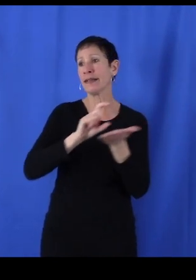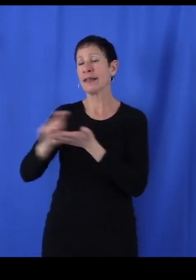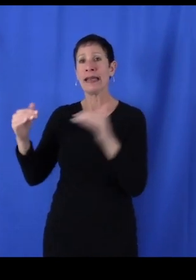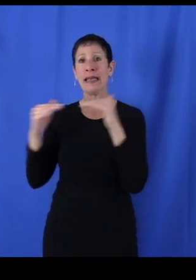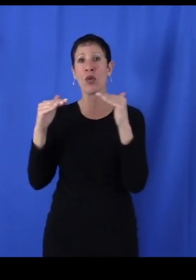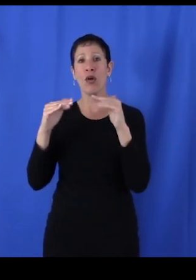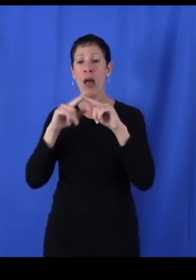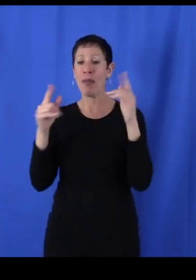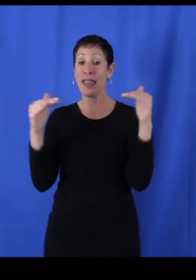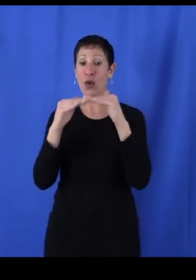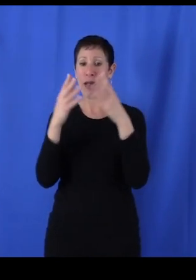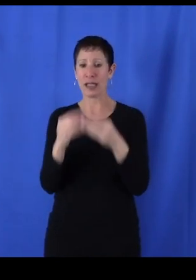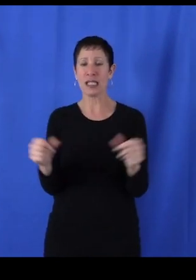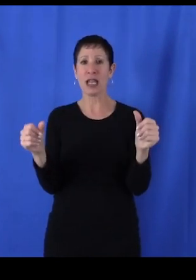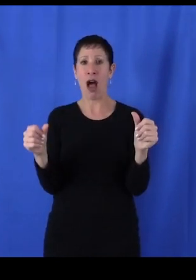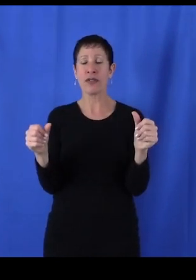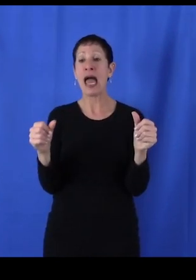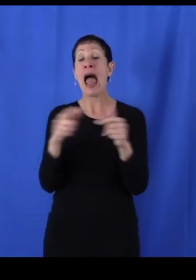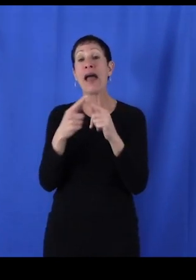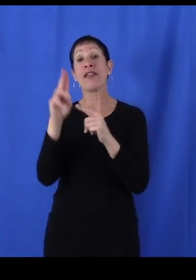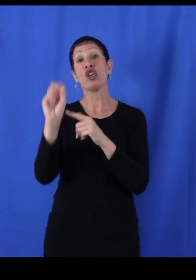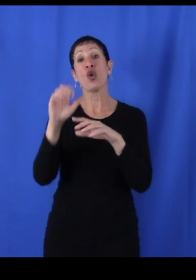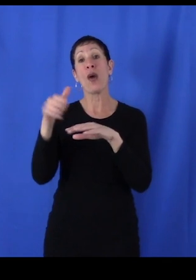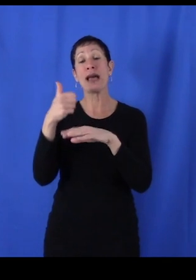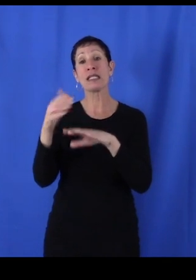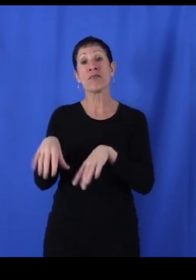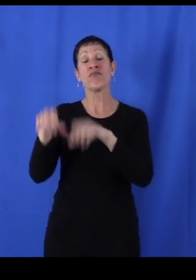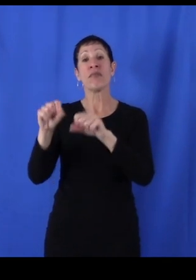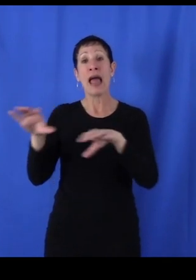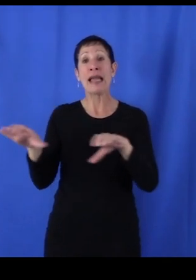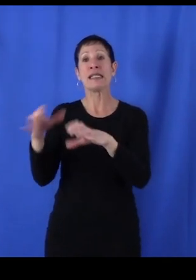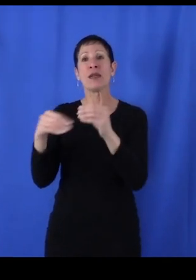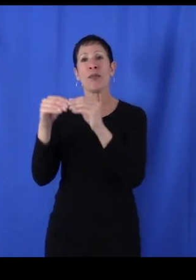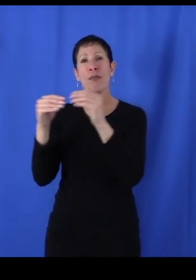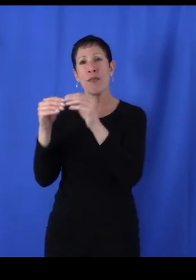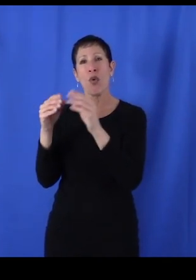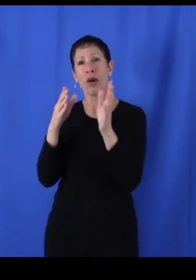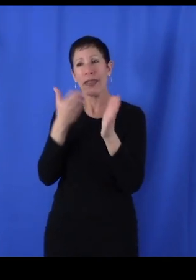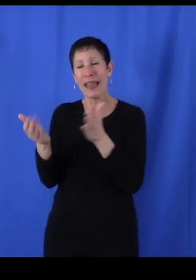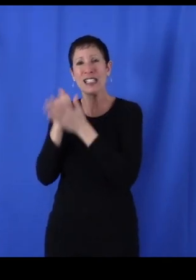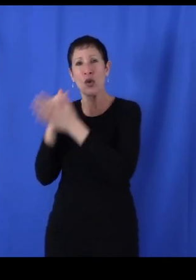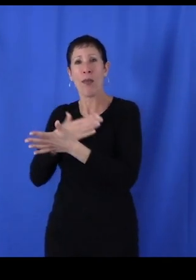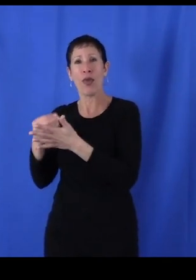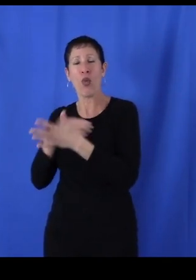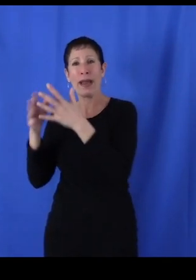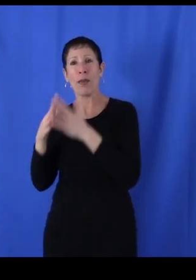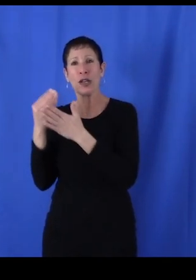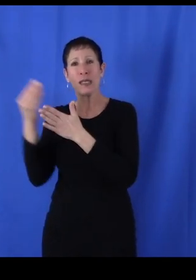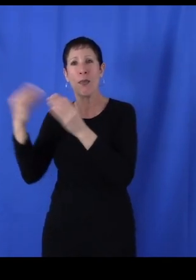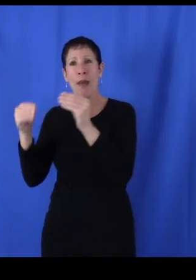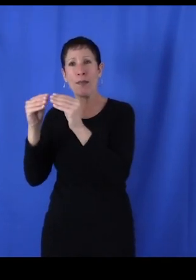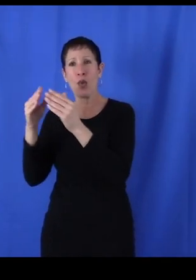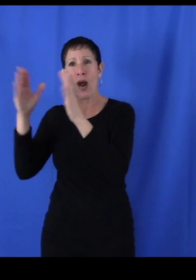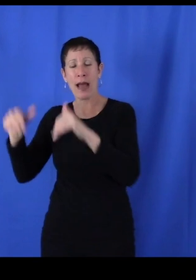And this equality soon dissolved, and the US instead implemented more measures to help white Americans buy houses and